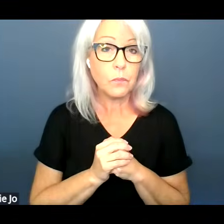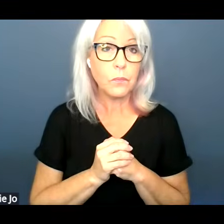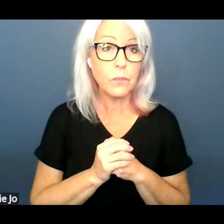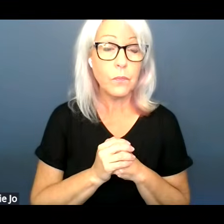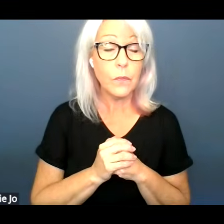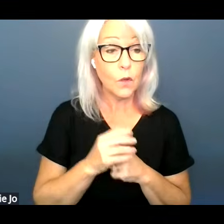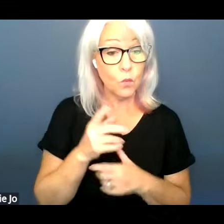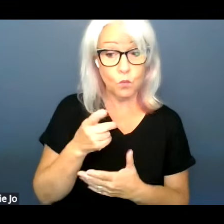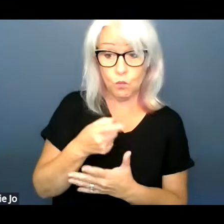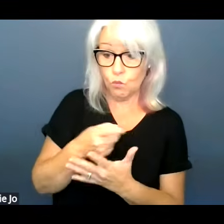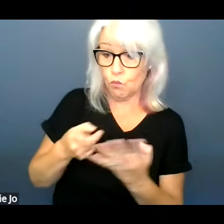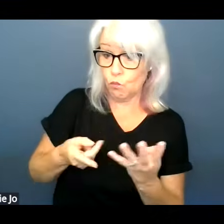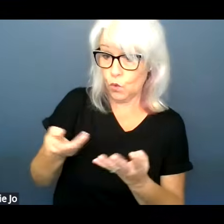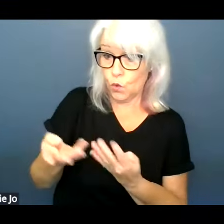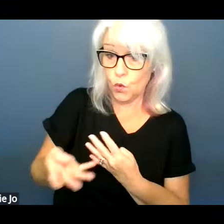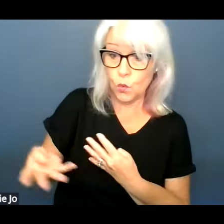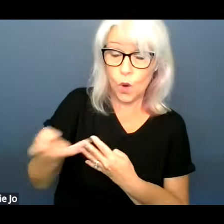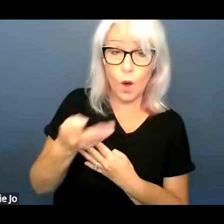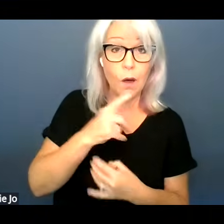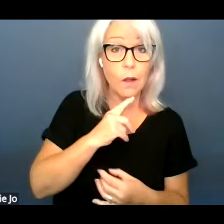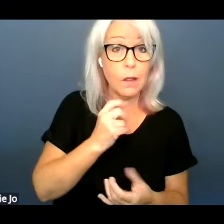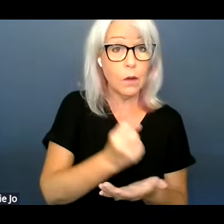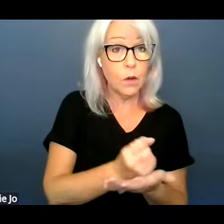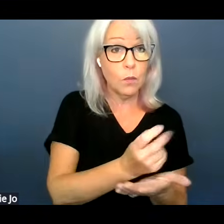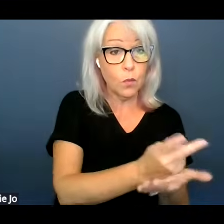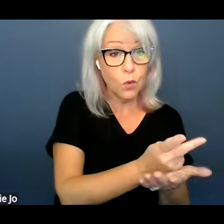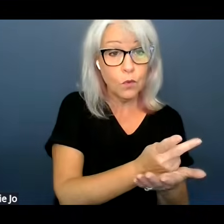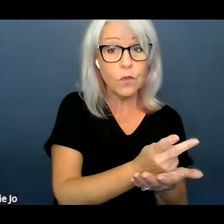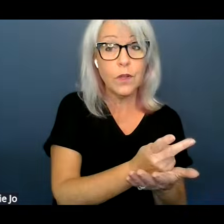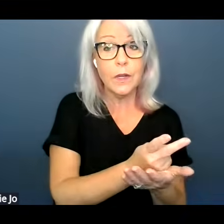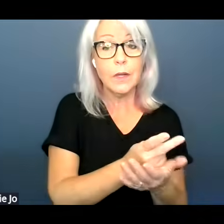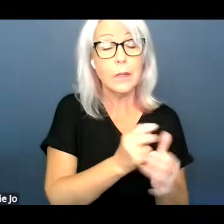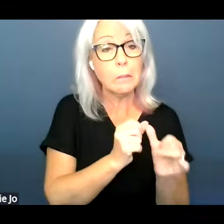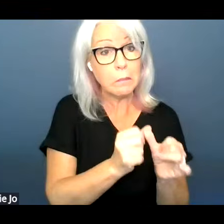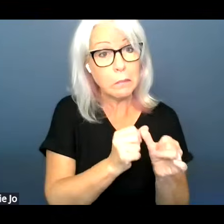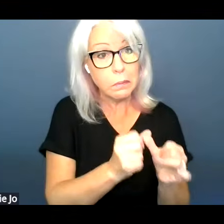very deliberative and involved process lasting nearly 4 hours.